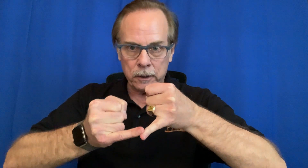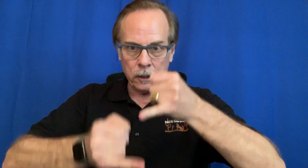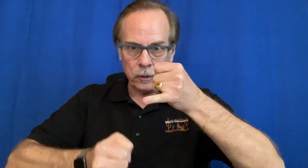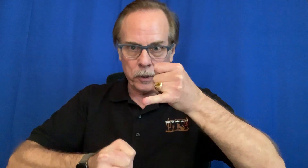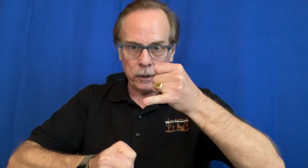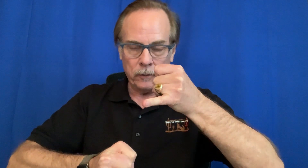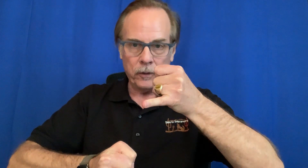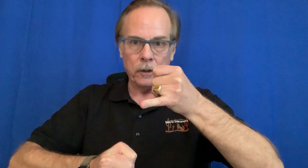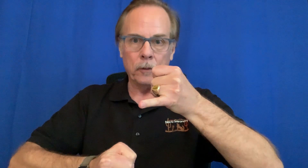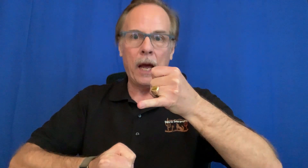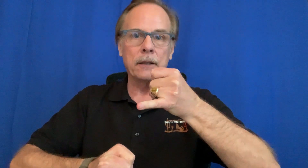other pinky finger passive.